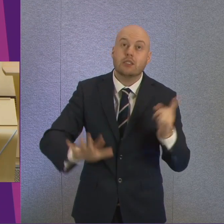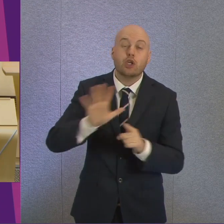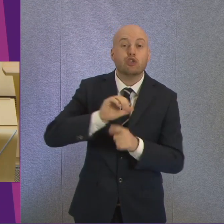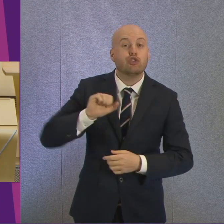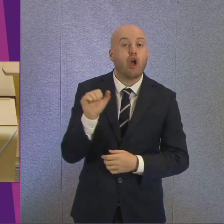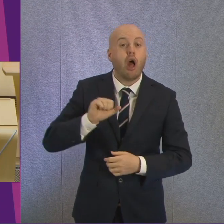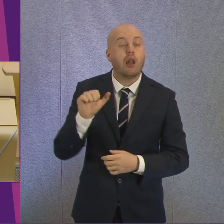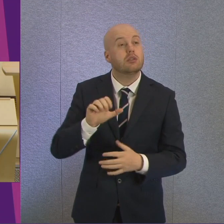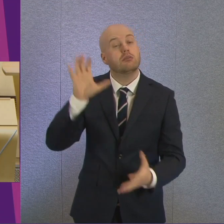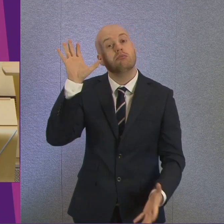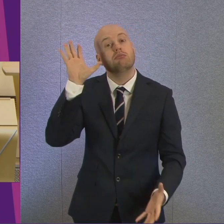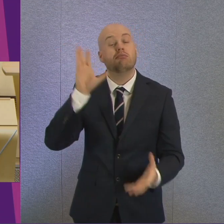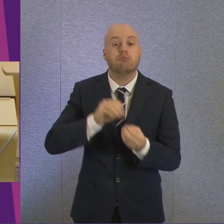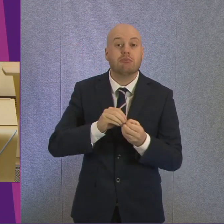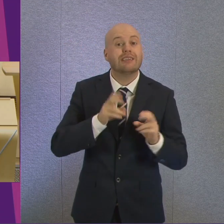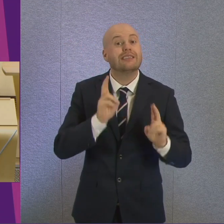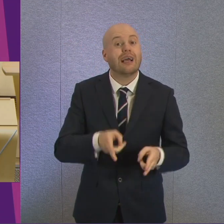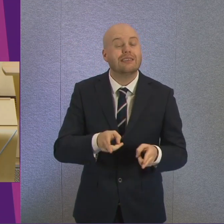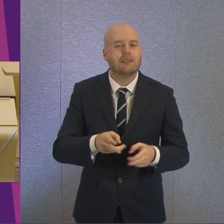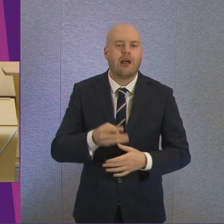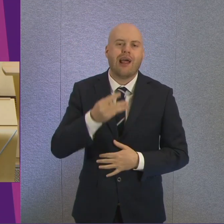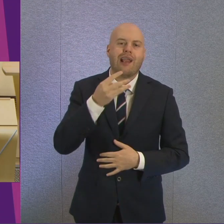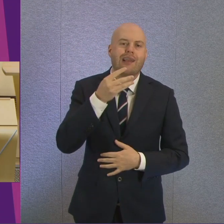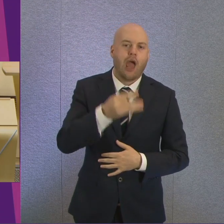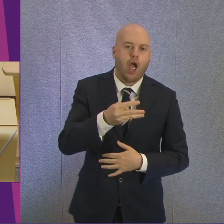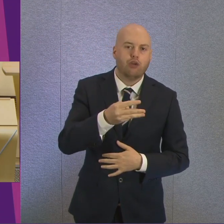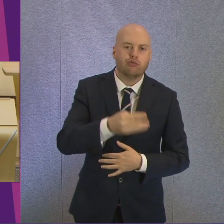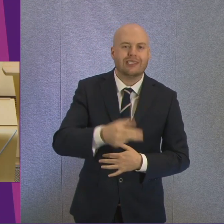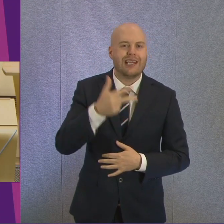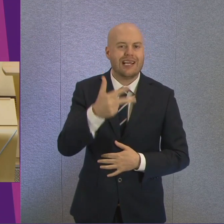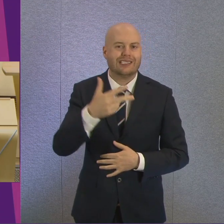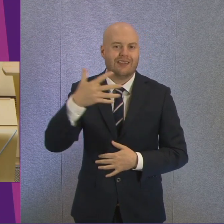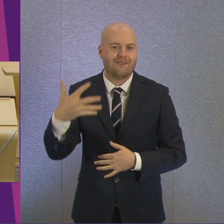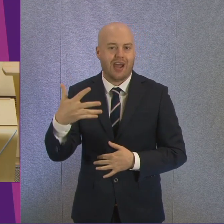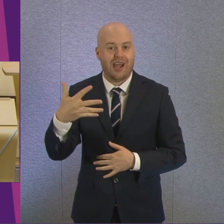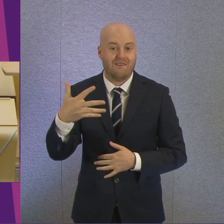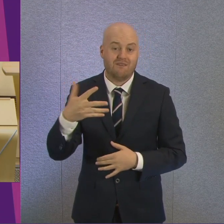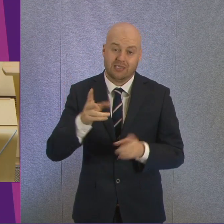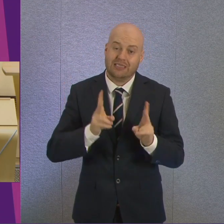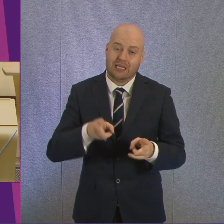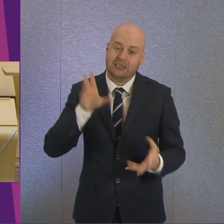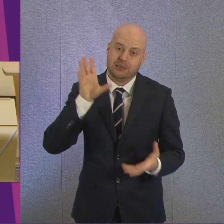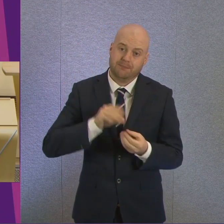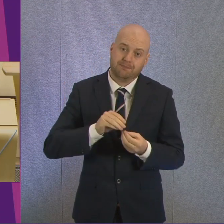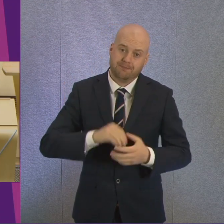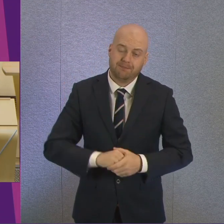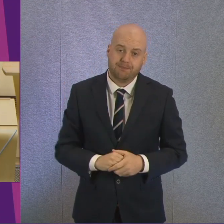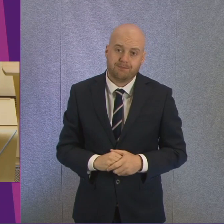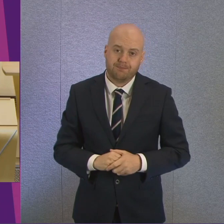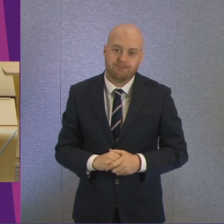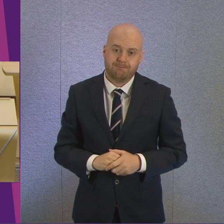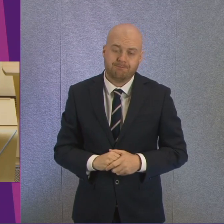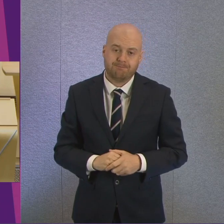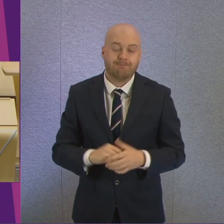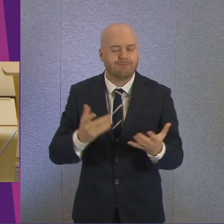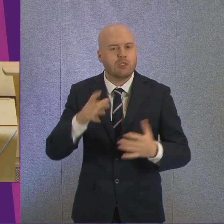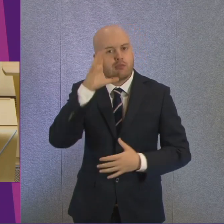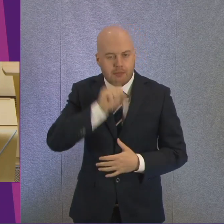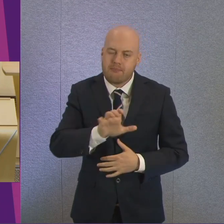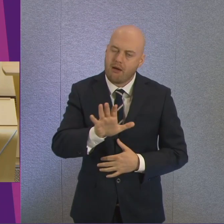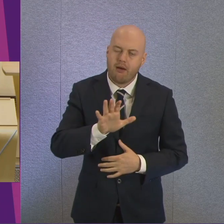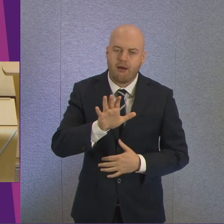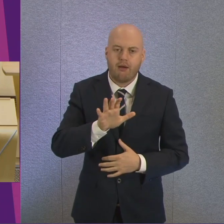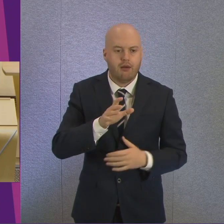Scotland under that measurement to 985. And as always, we remember that behind those